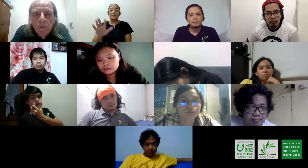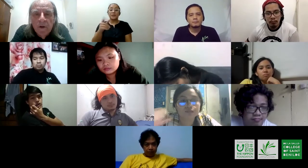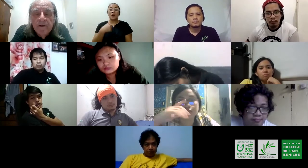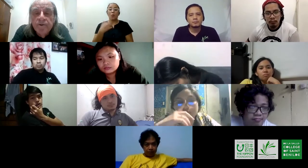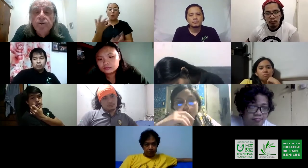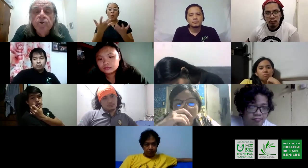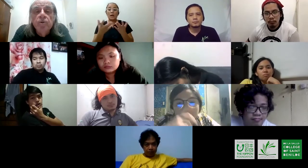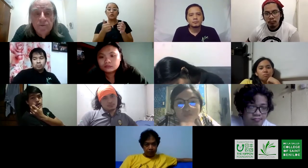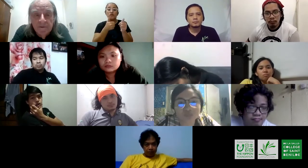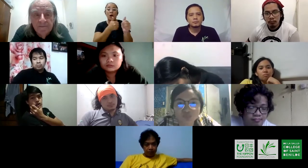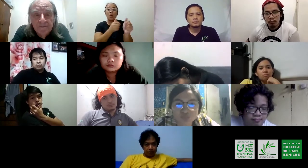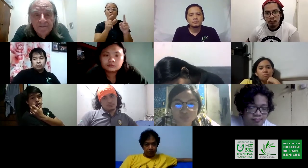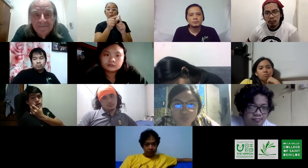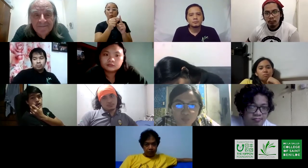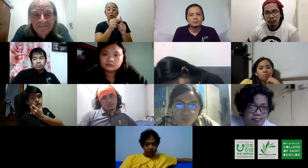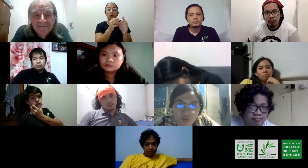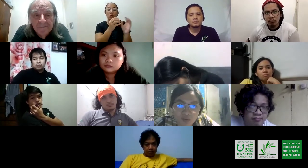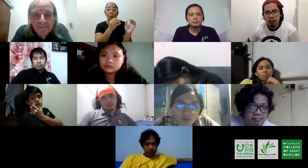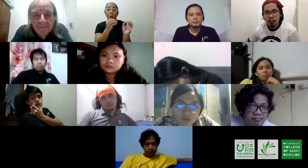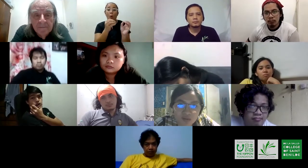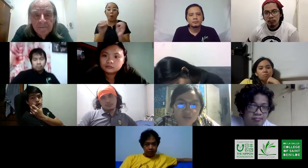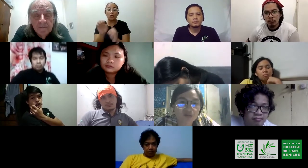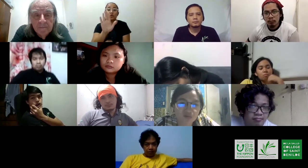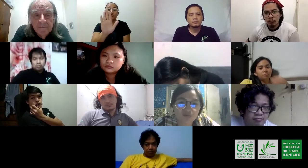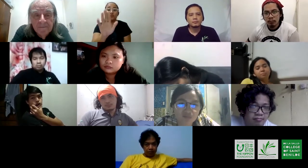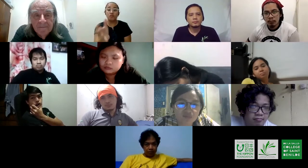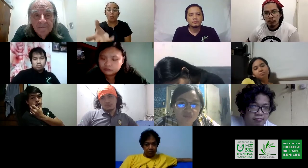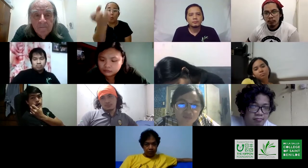the word order that you use.